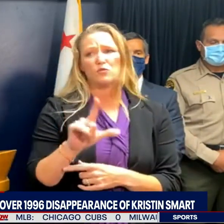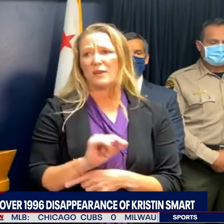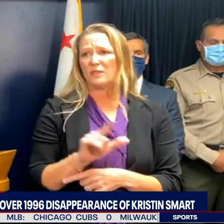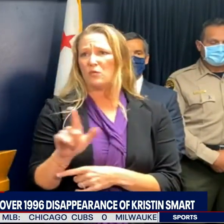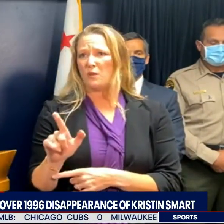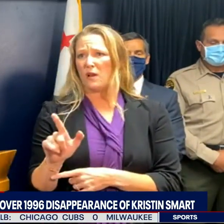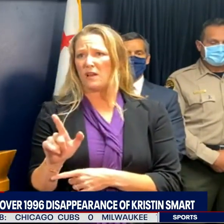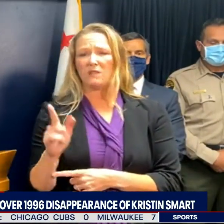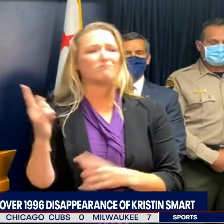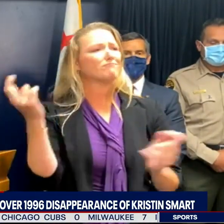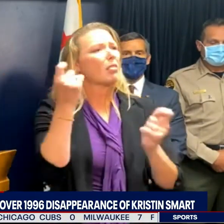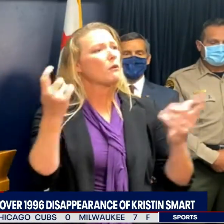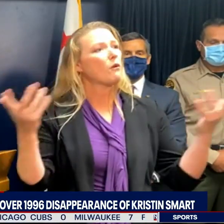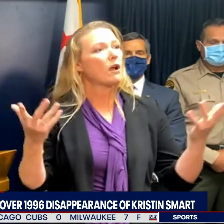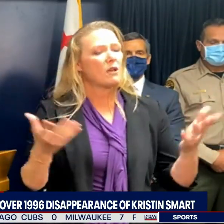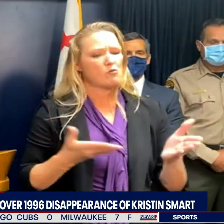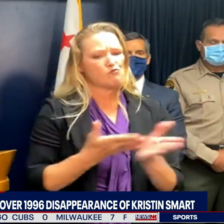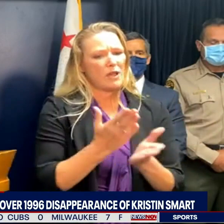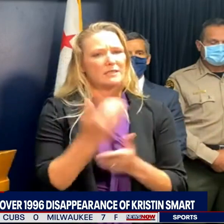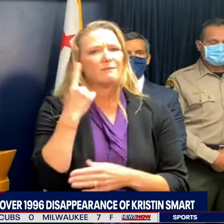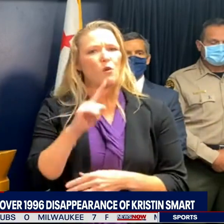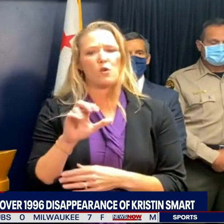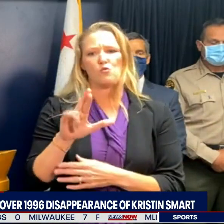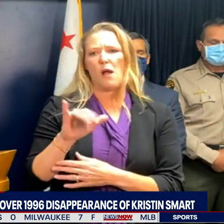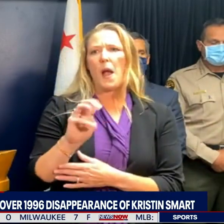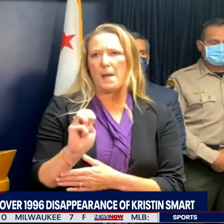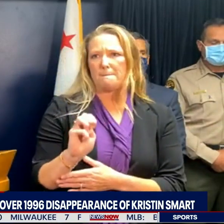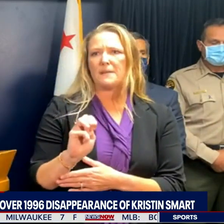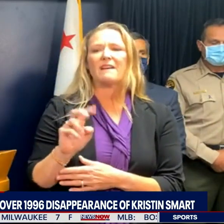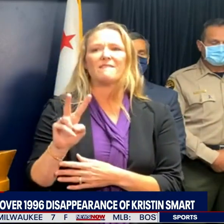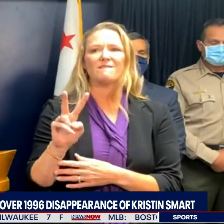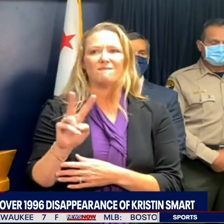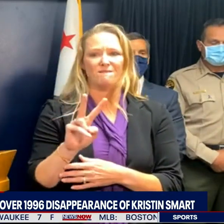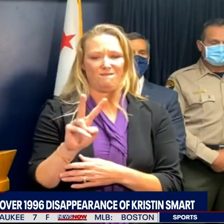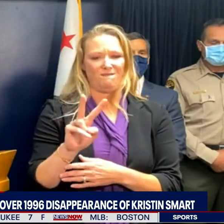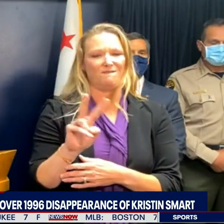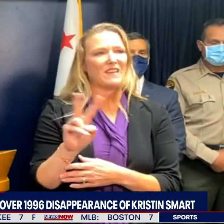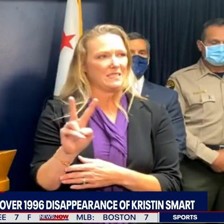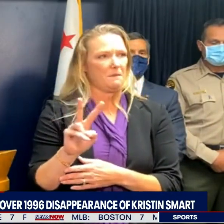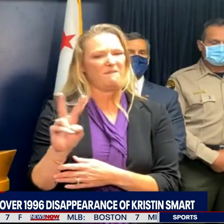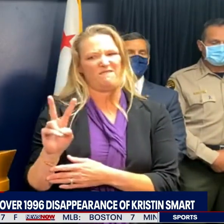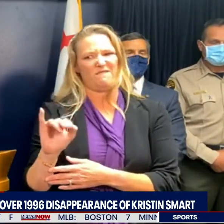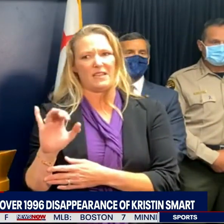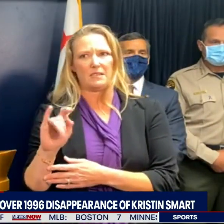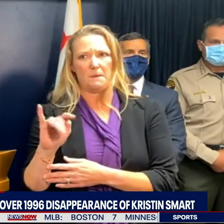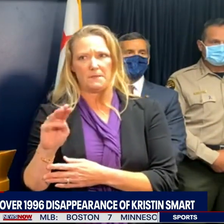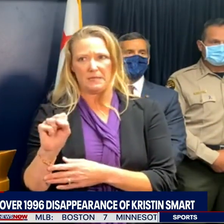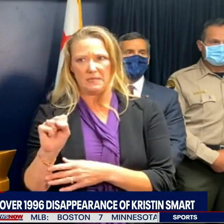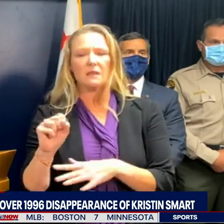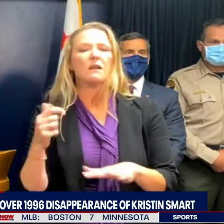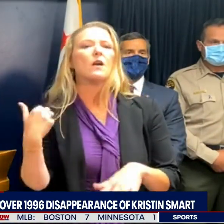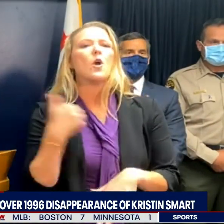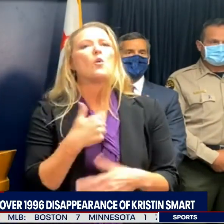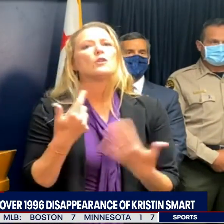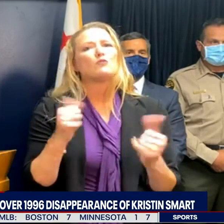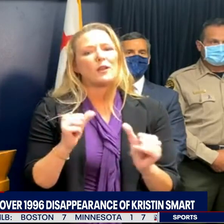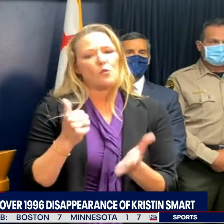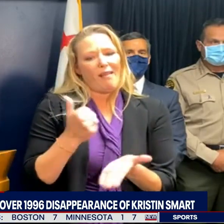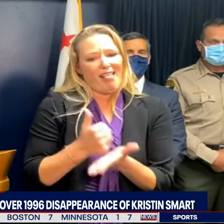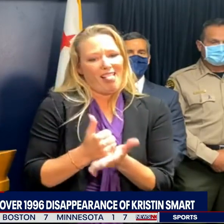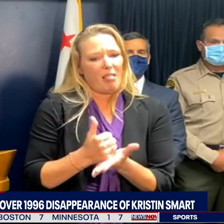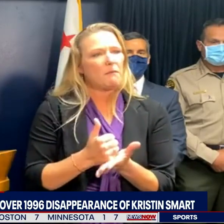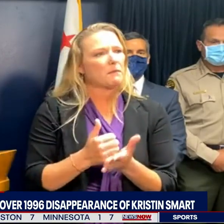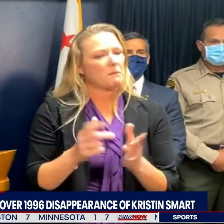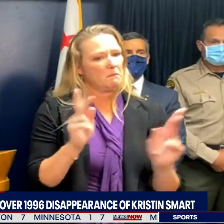of crime victims. It's a reminder that we are working every day to help victims and their families to achieve